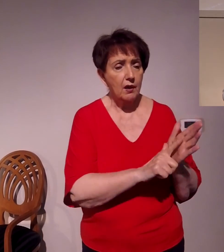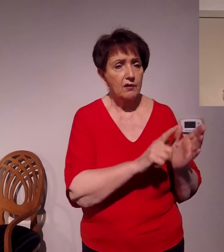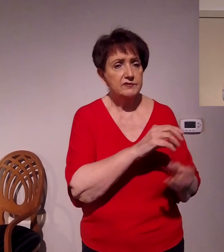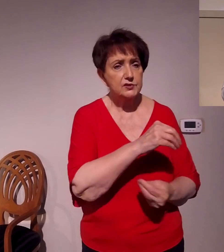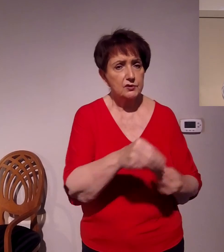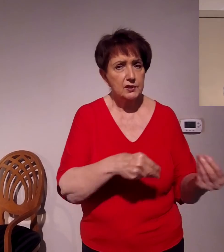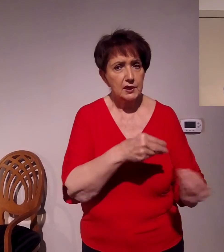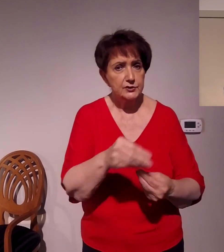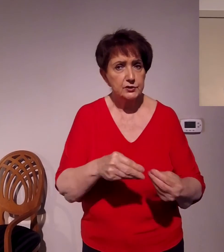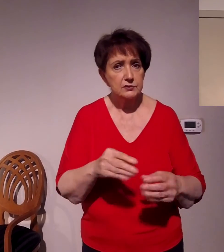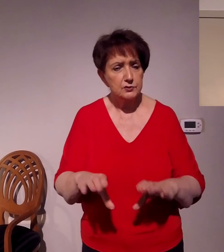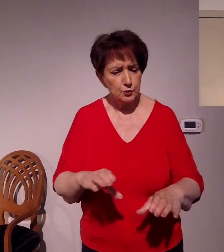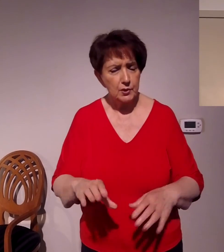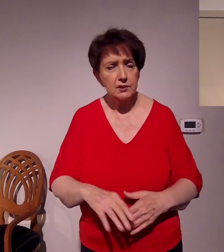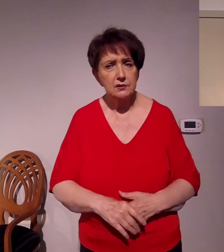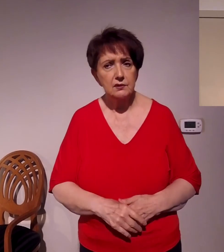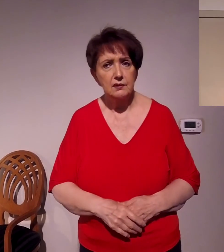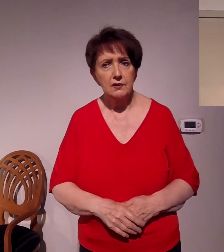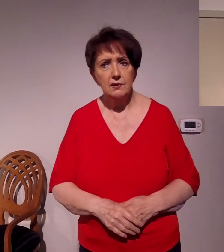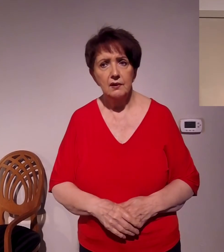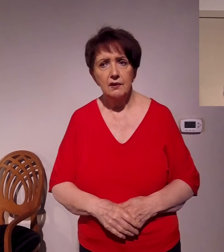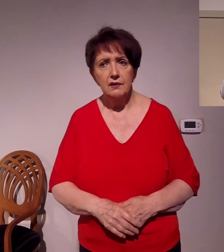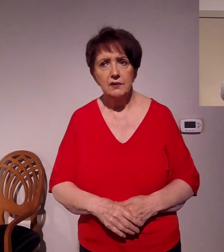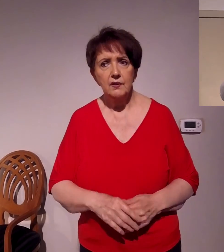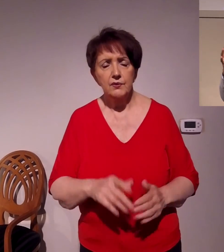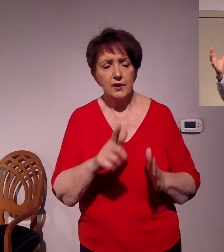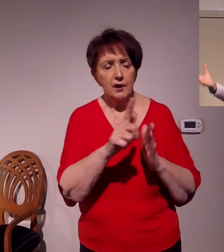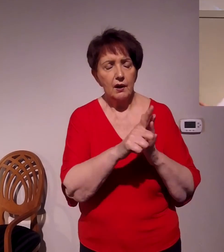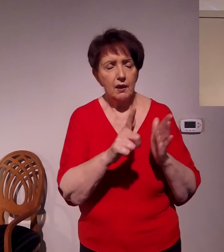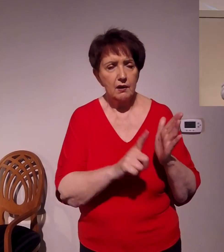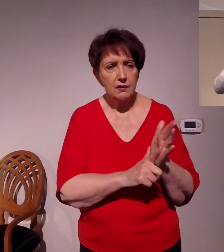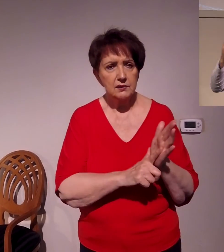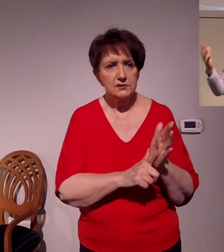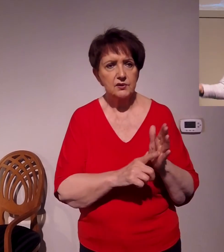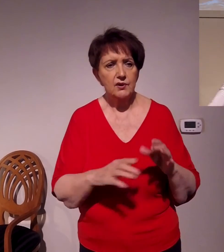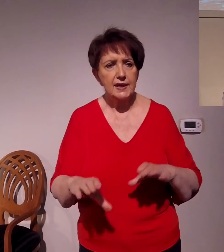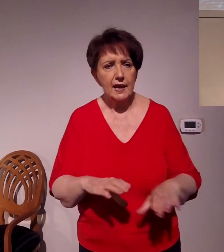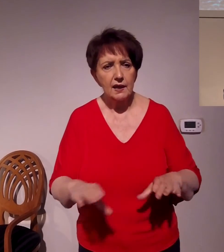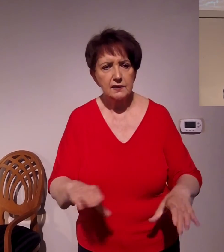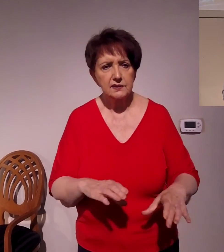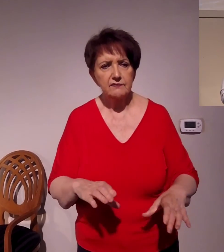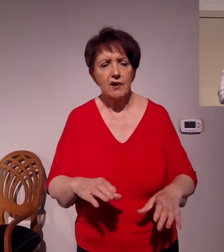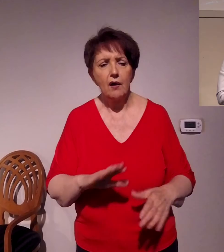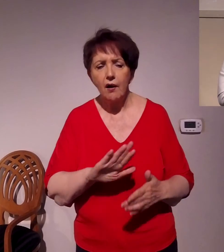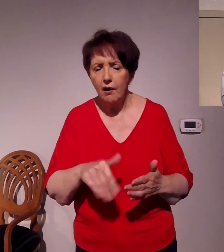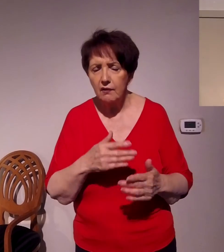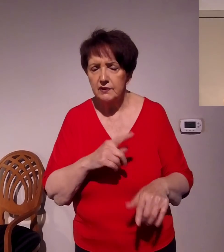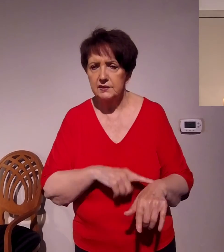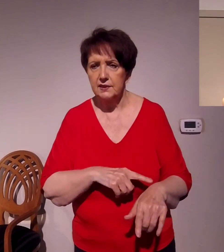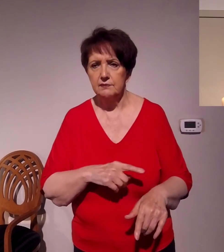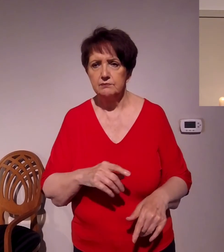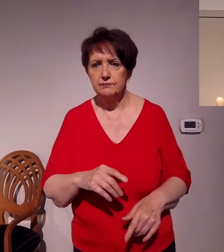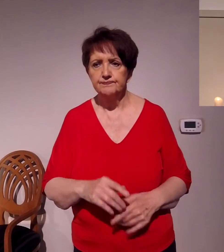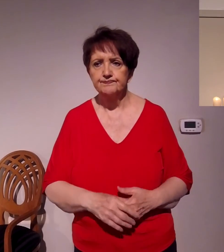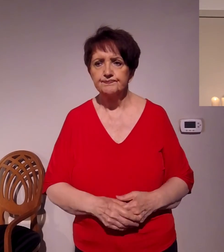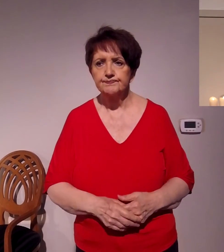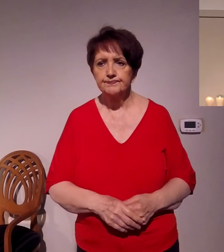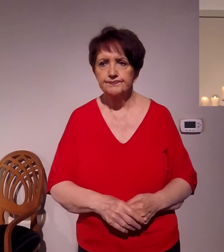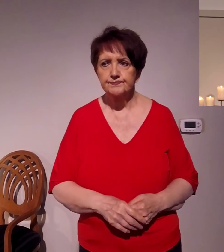that. The laws are active all the time. All the